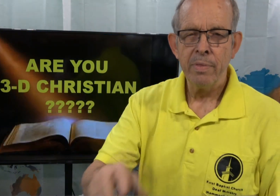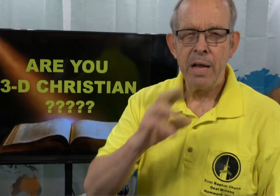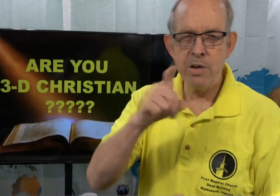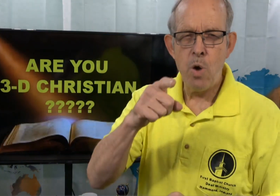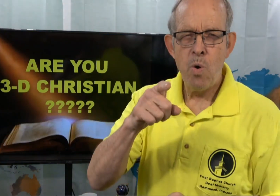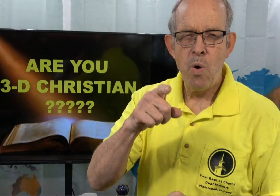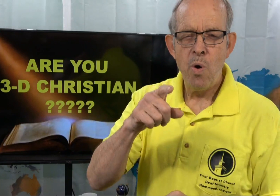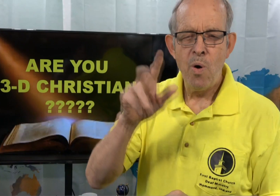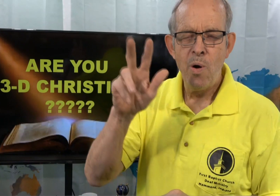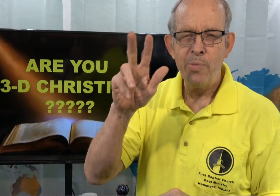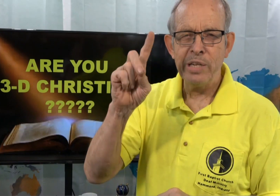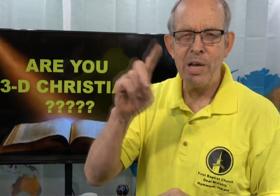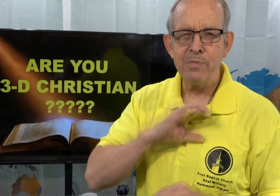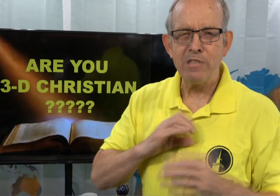Are you? Between questions?